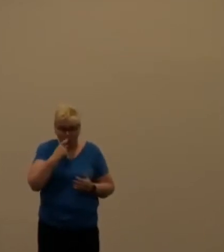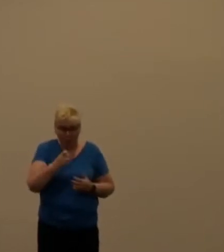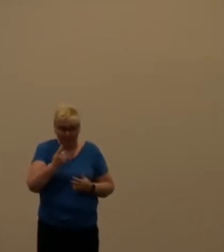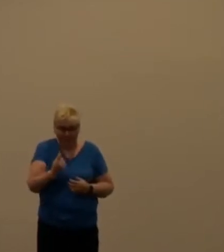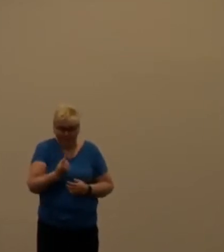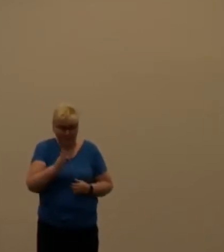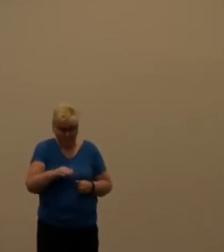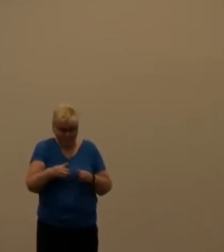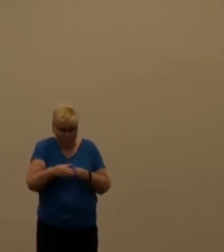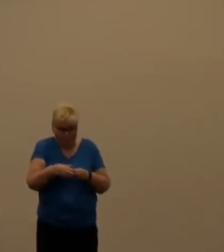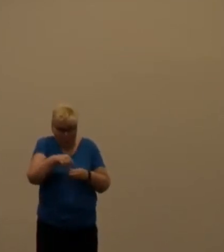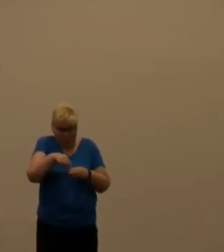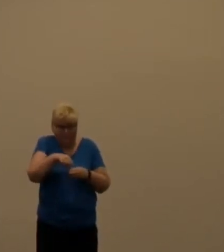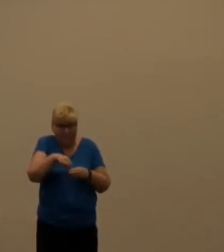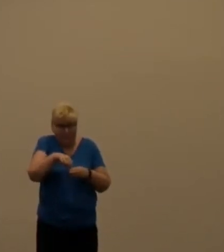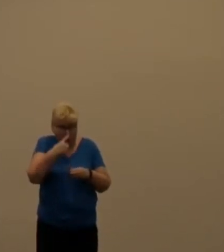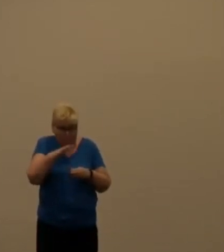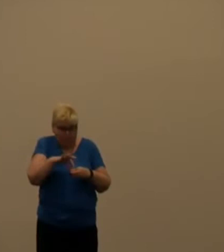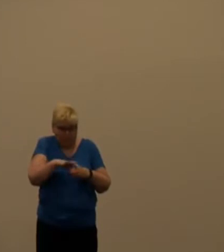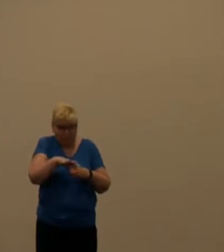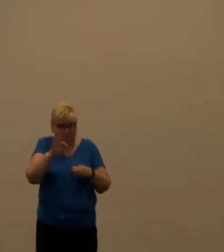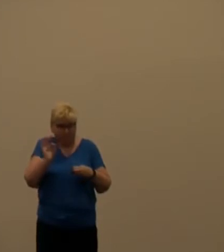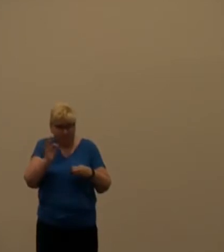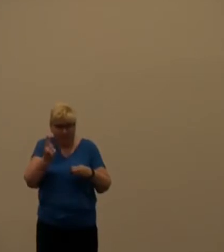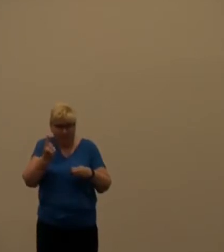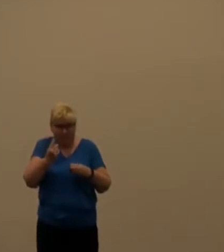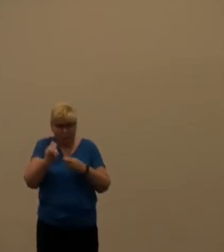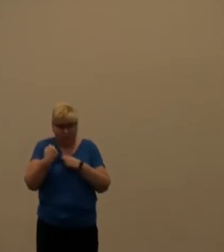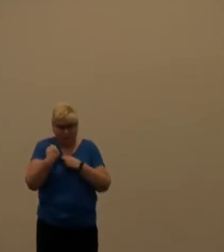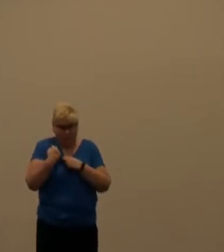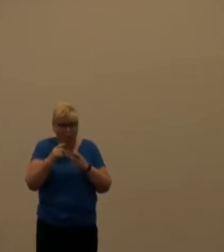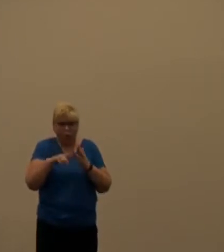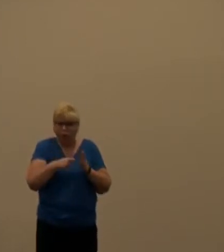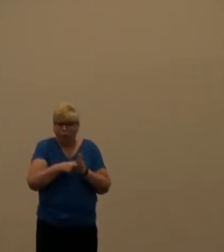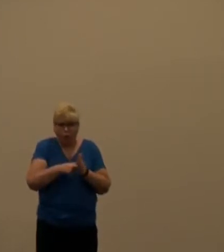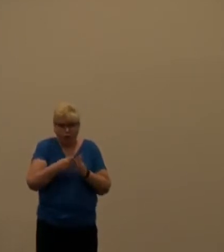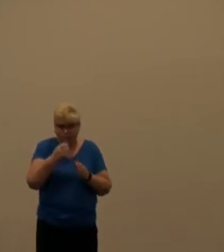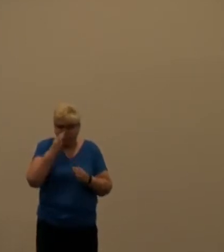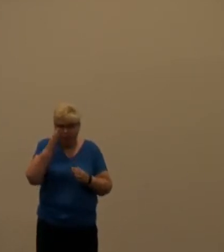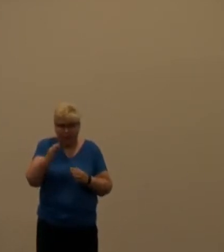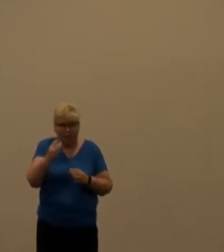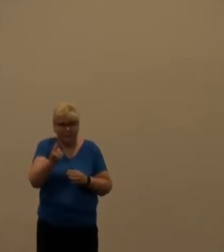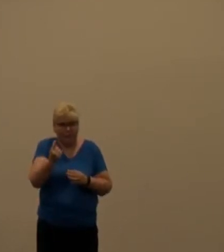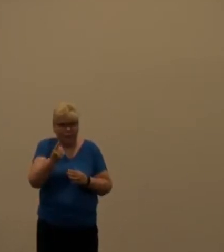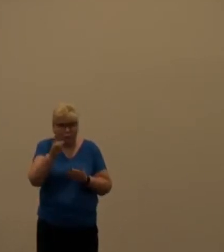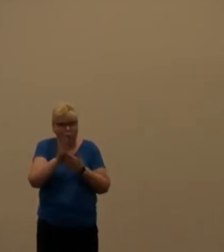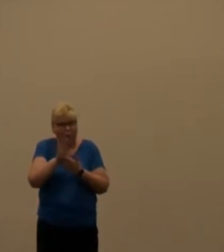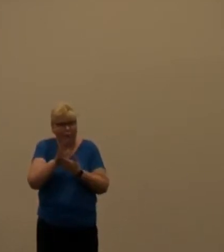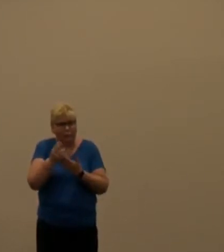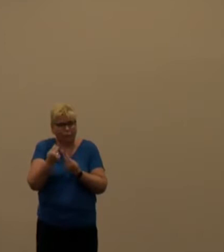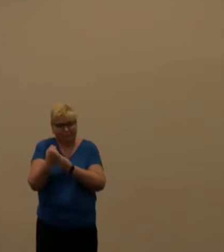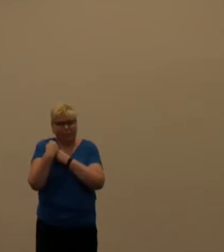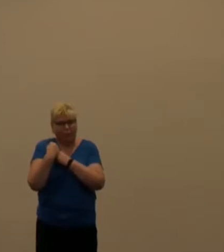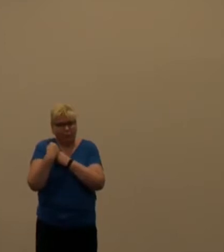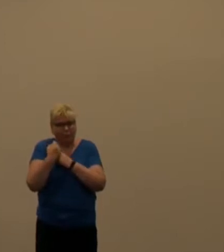core team who actually is able to take it, or you just get another person in that is willing to take the task.